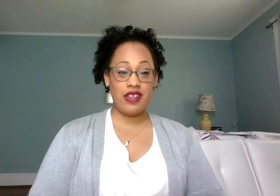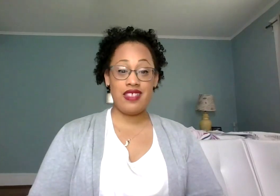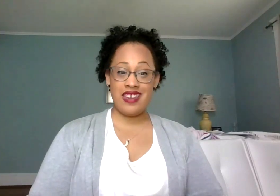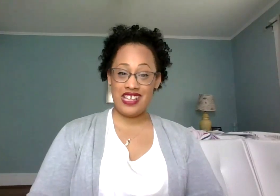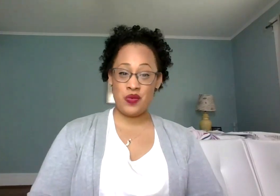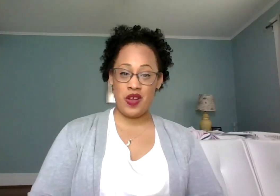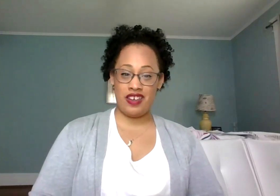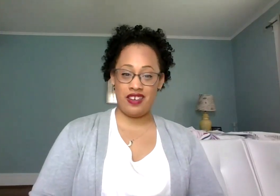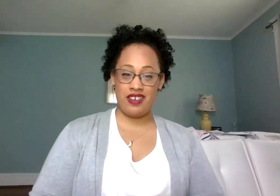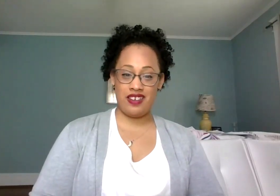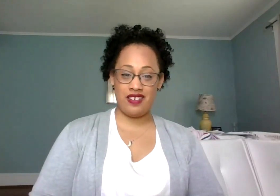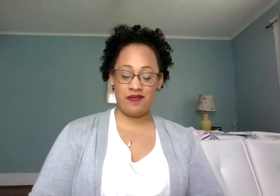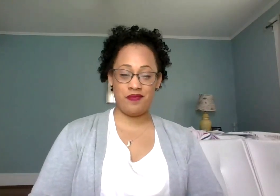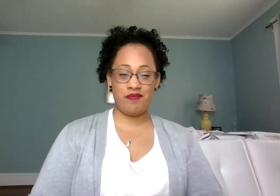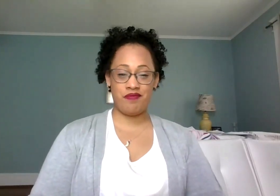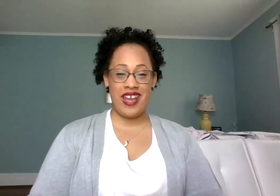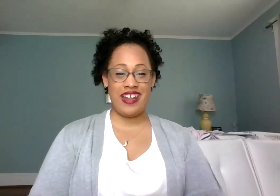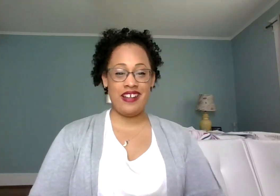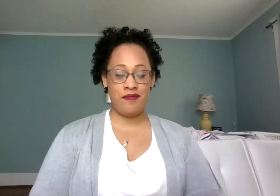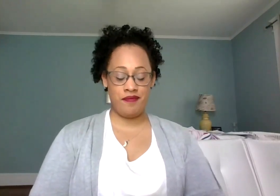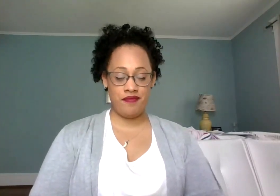The next one. Ready?